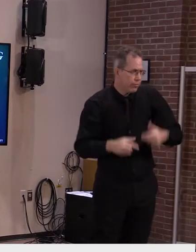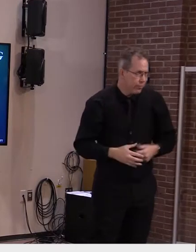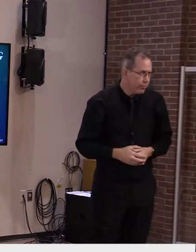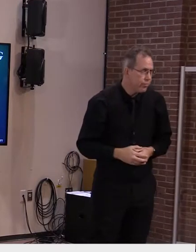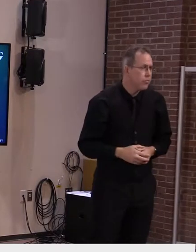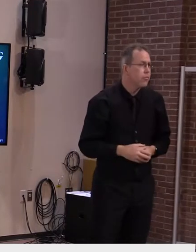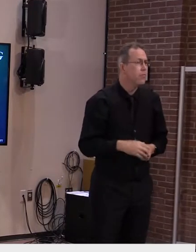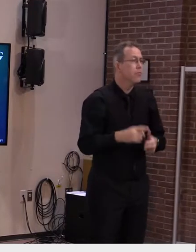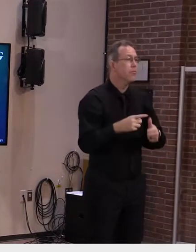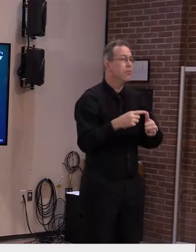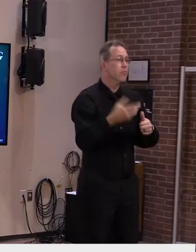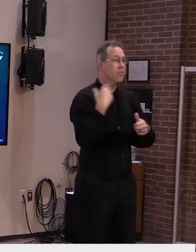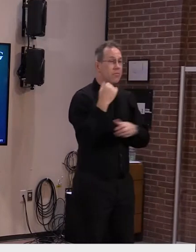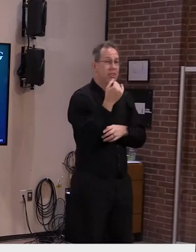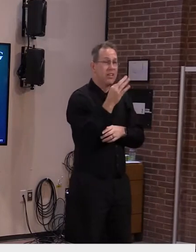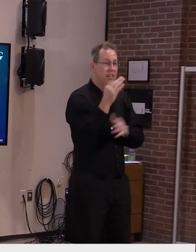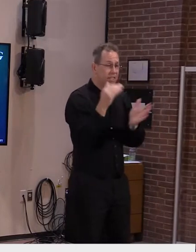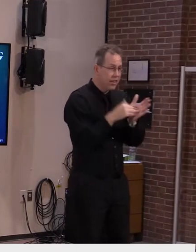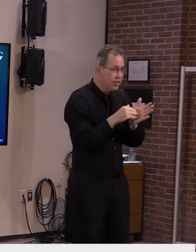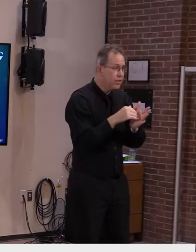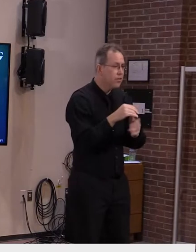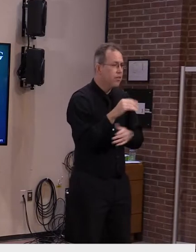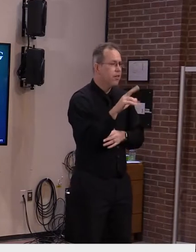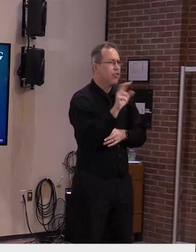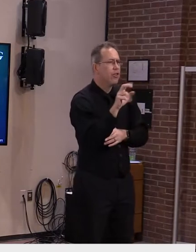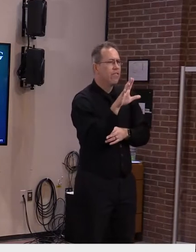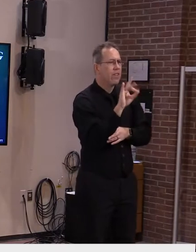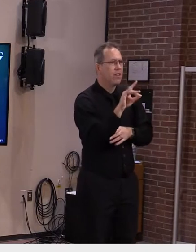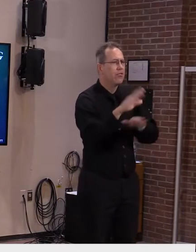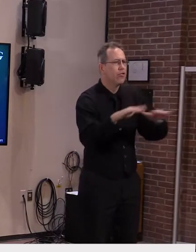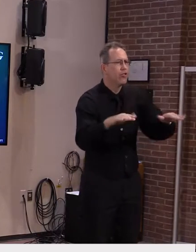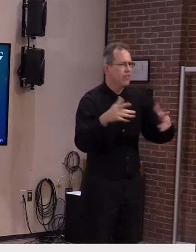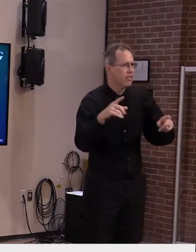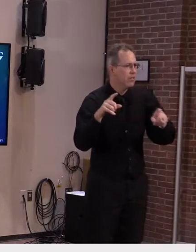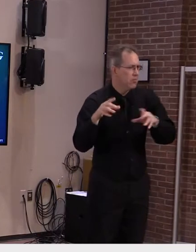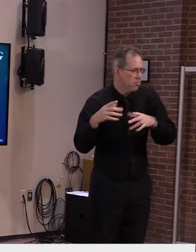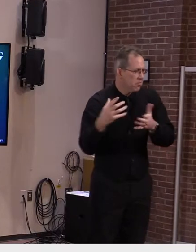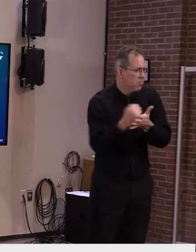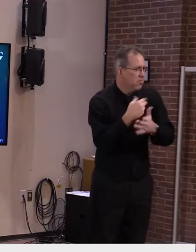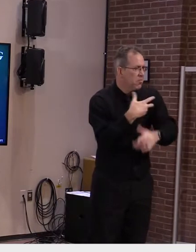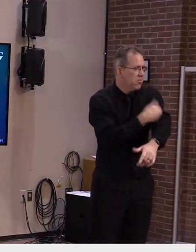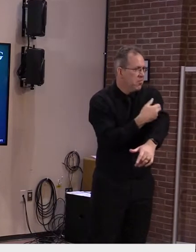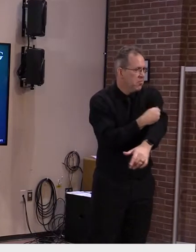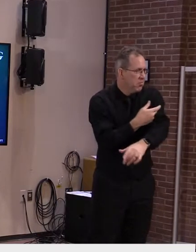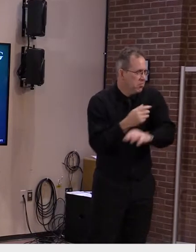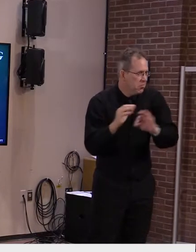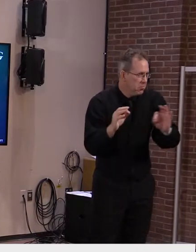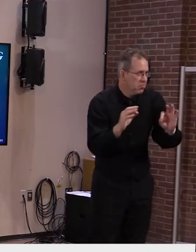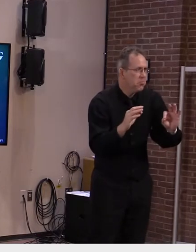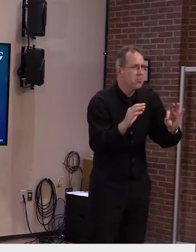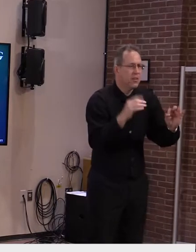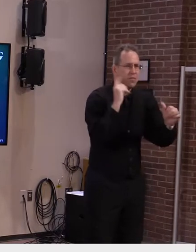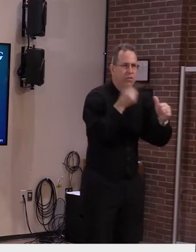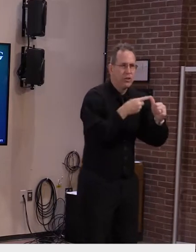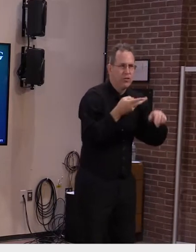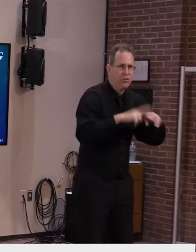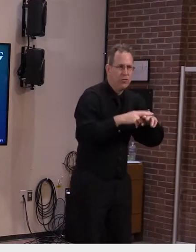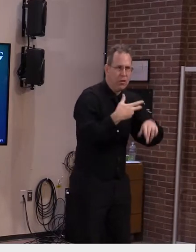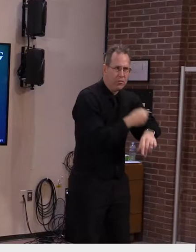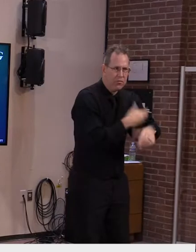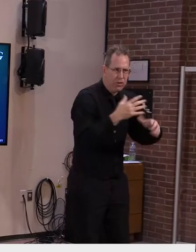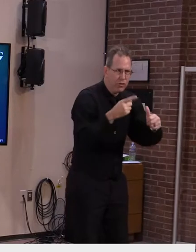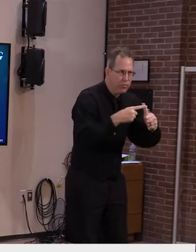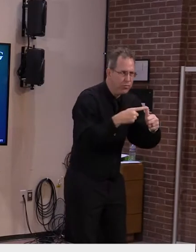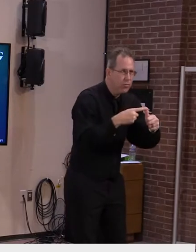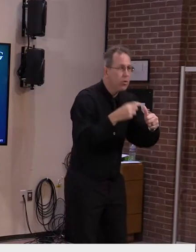19,358 children ages 5 to 11 have received their first dose of COVID vaccine, or they have made an